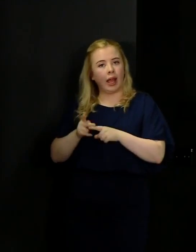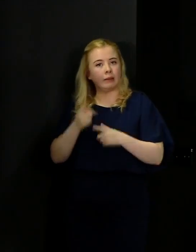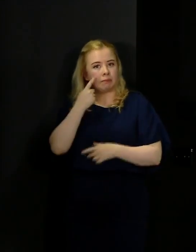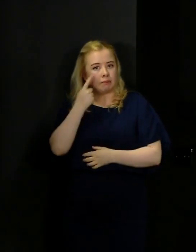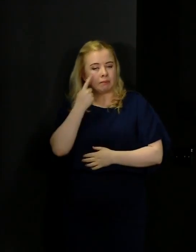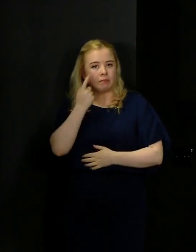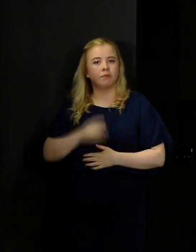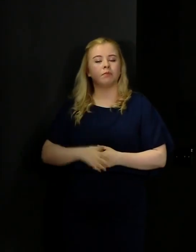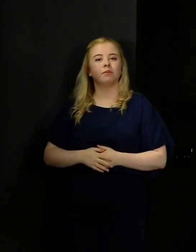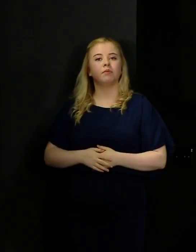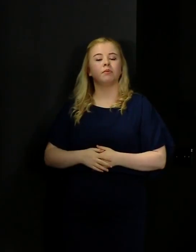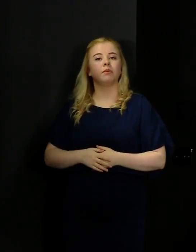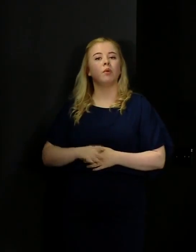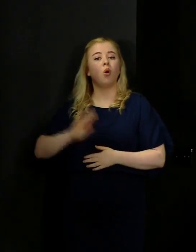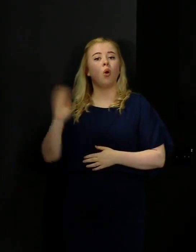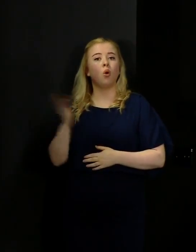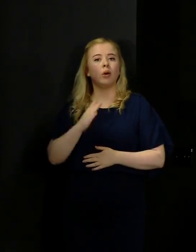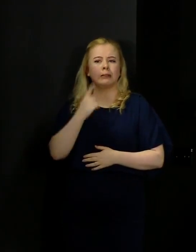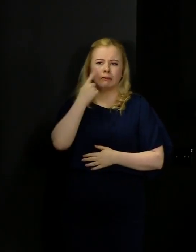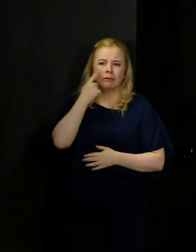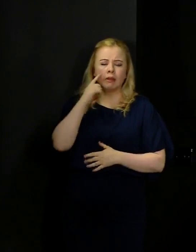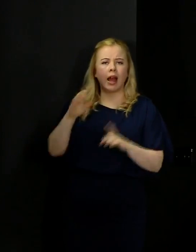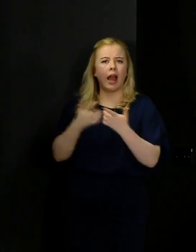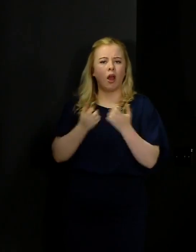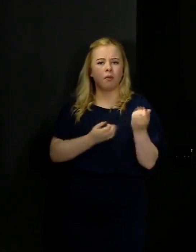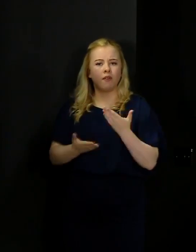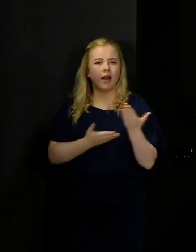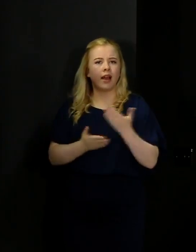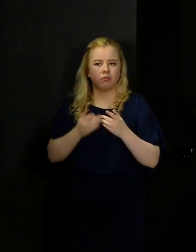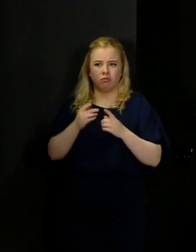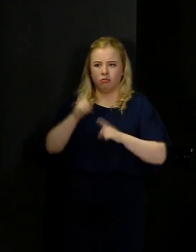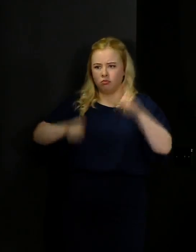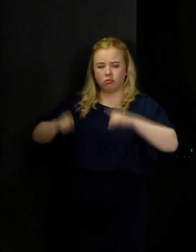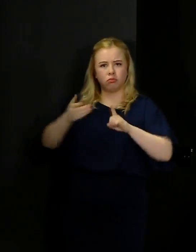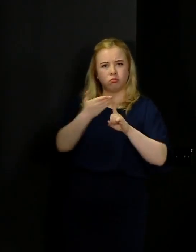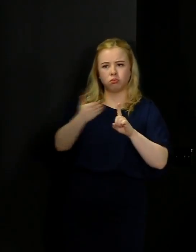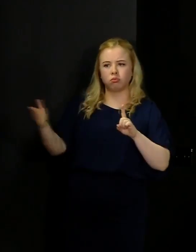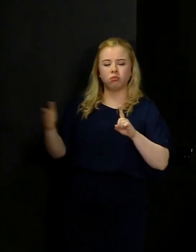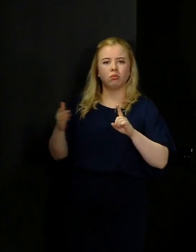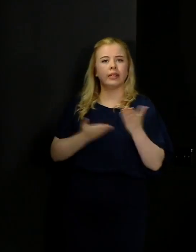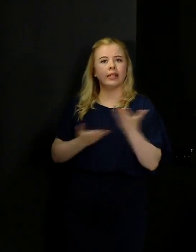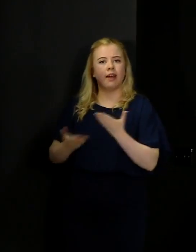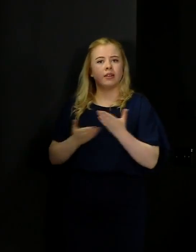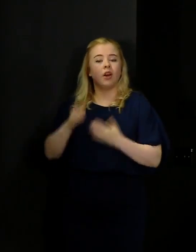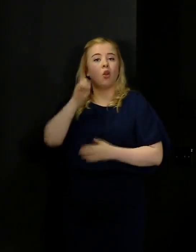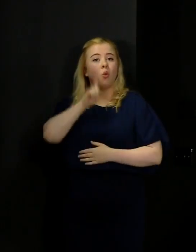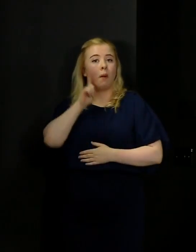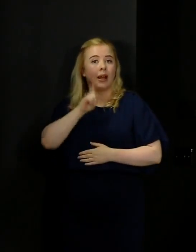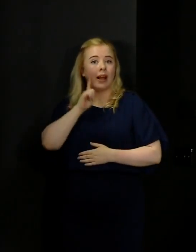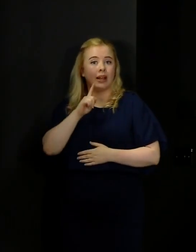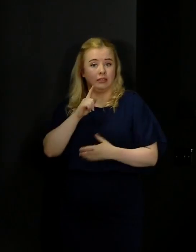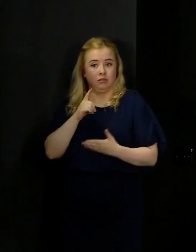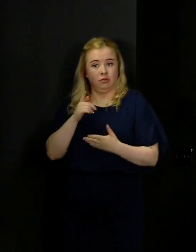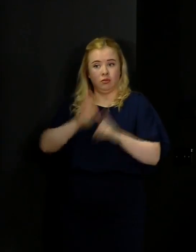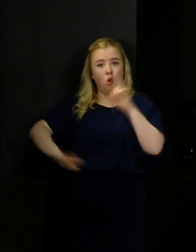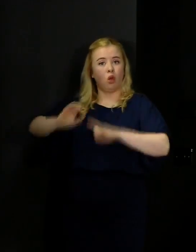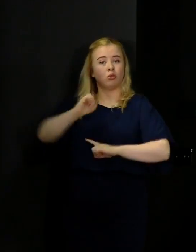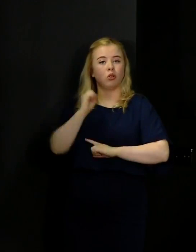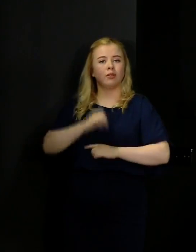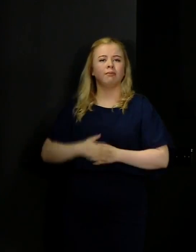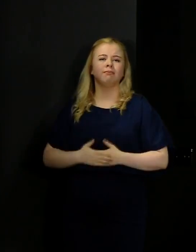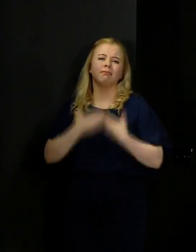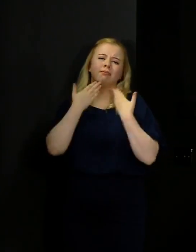are looking at how we can provide the wide range of services that women enjoy across Scotland. So I want